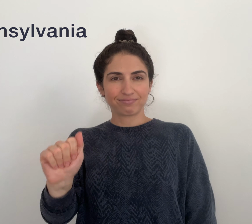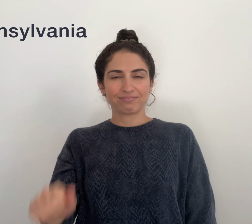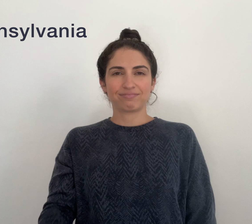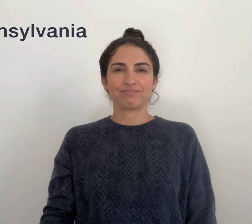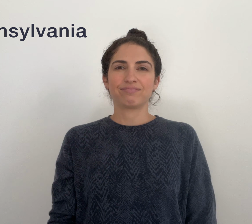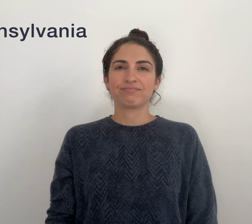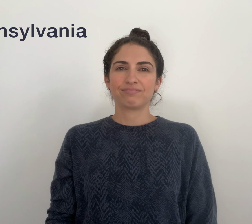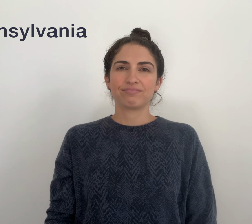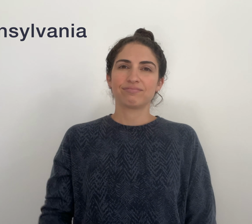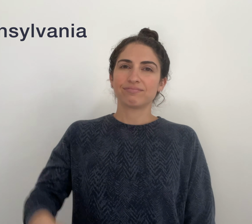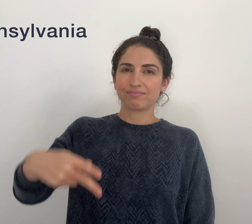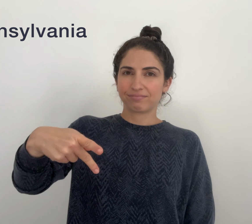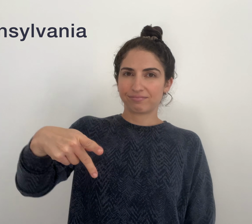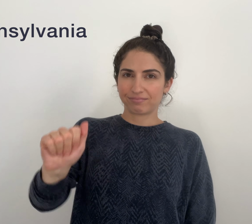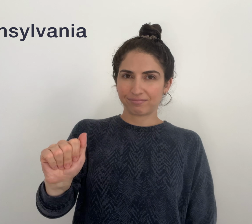Pennsylvania,